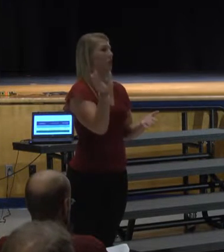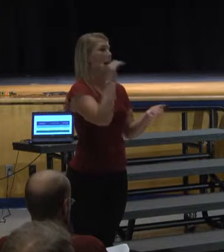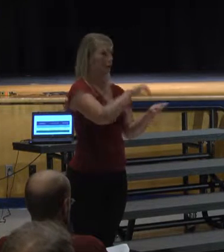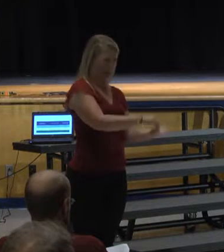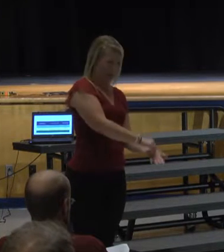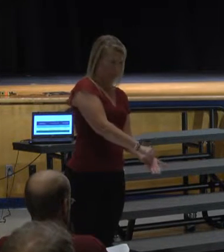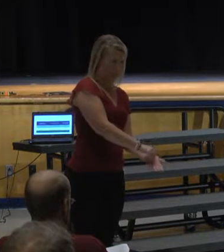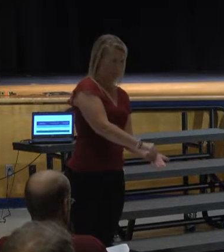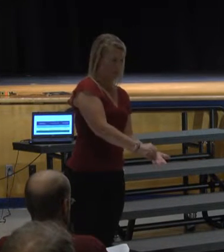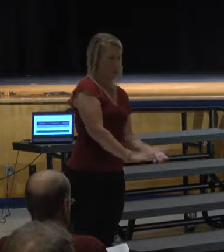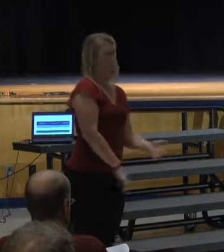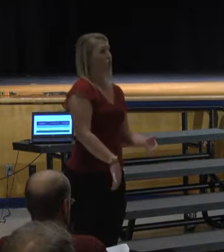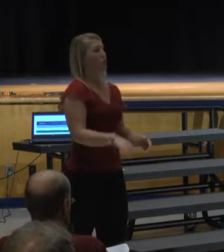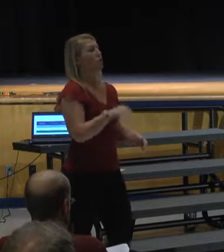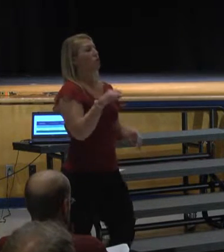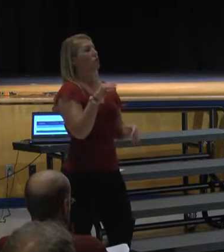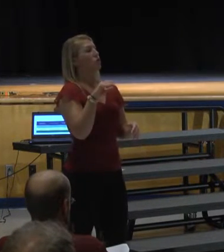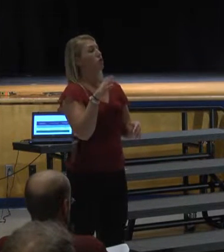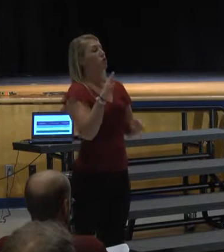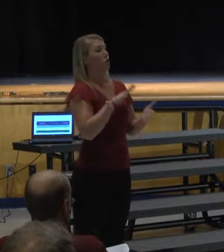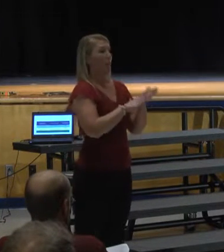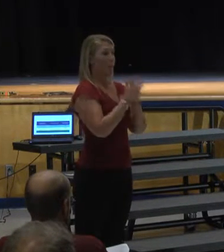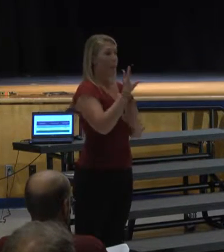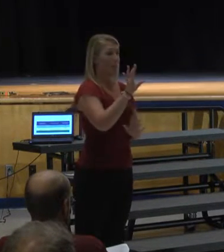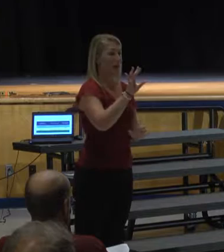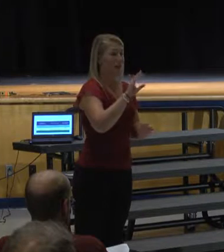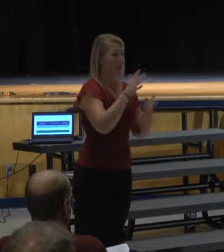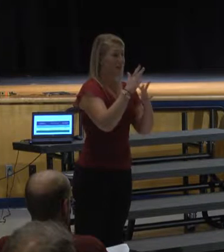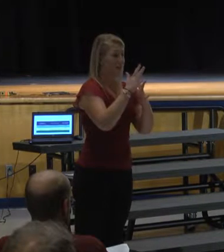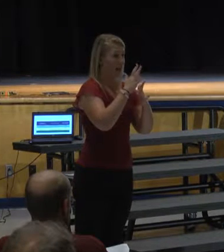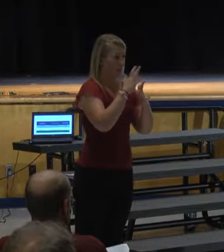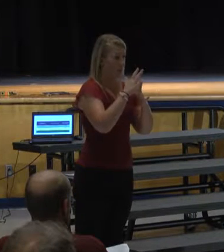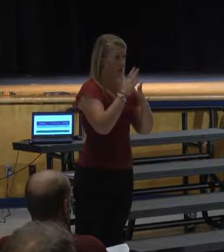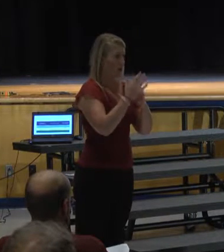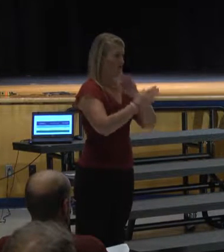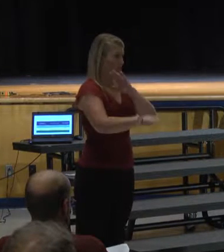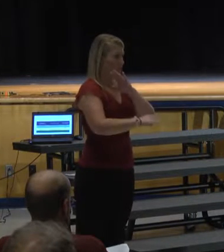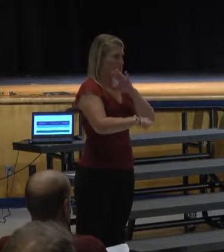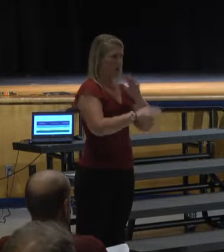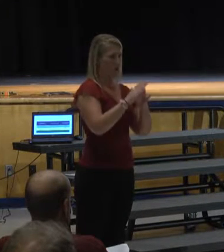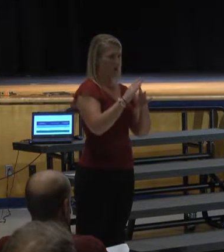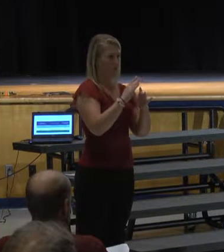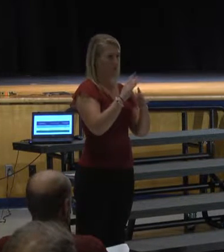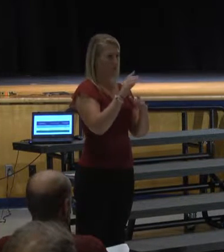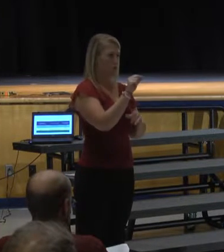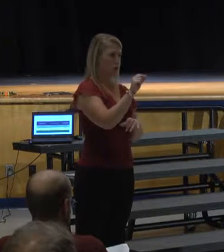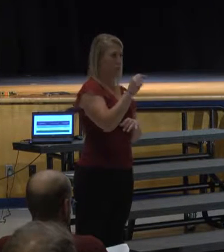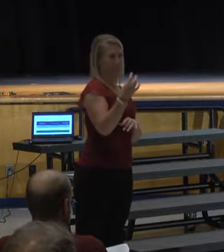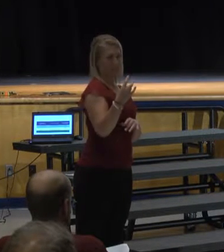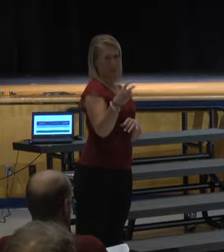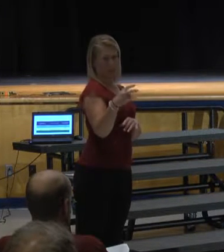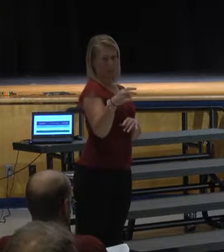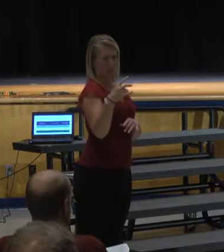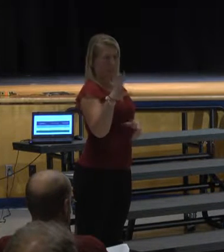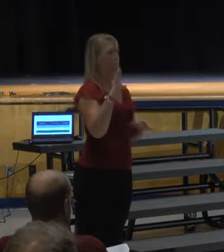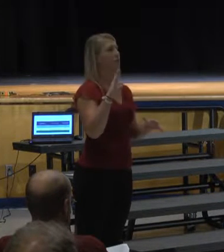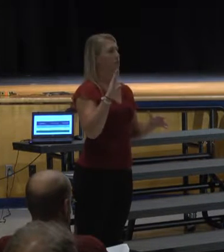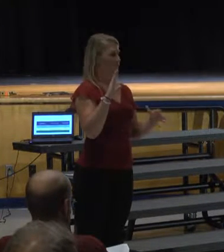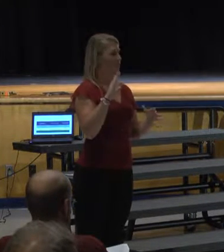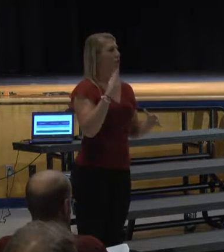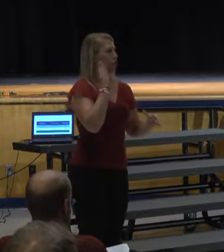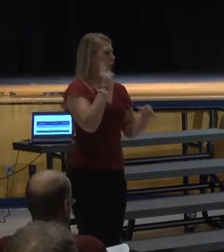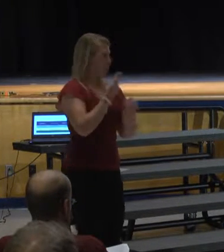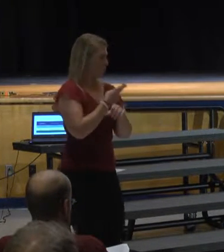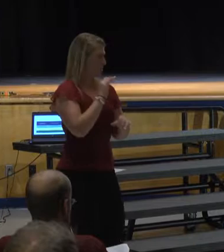a sophomore in the fall of 18, then you would use 2016 income. Again, this is the new step of the government to make